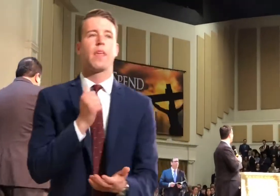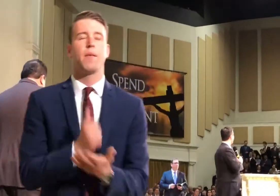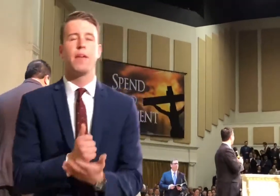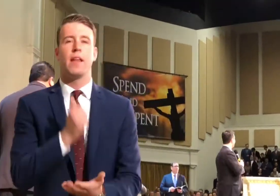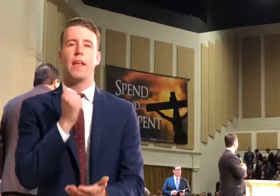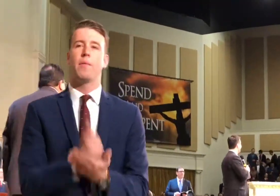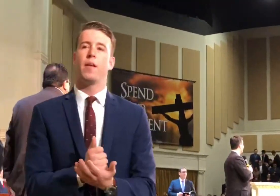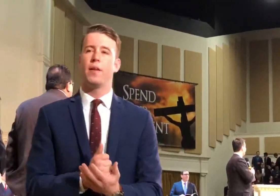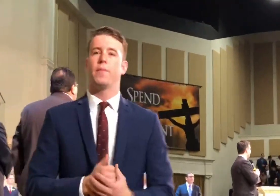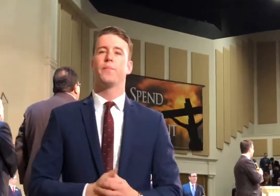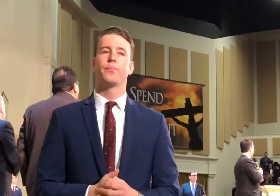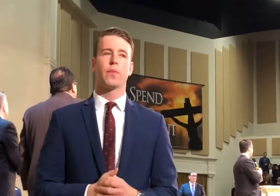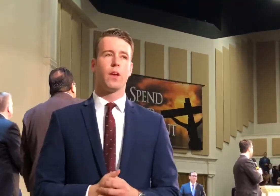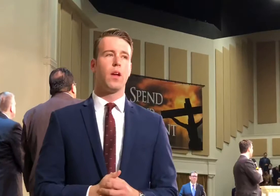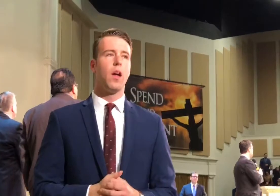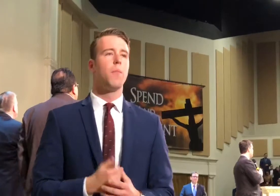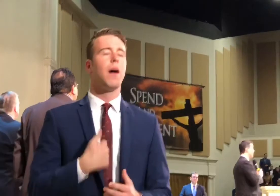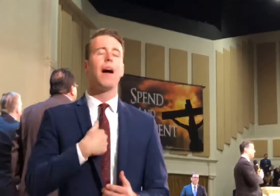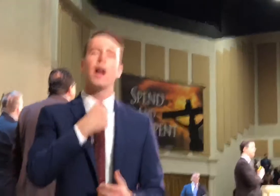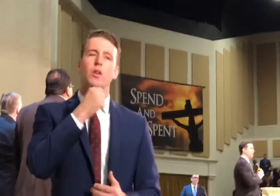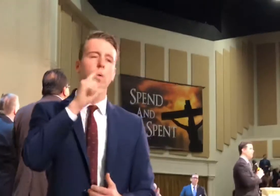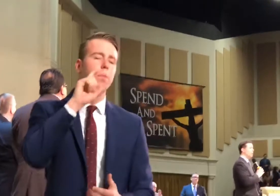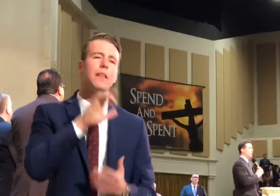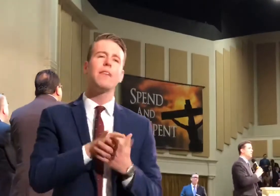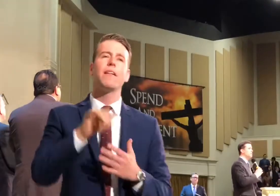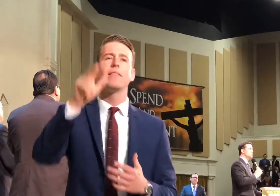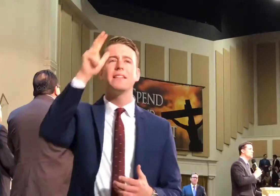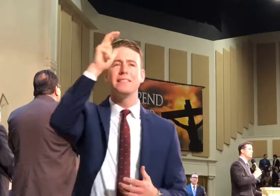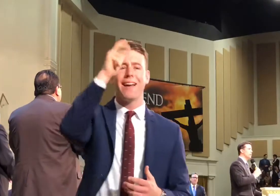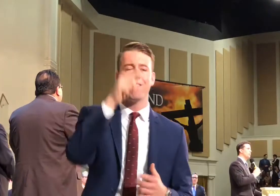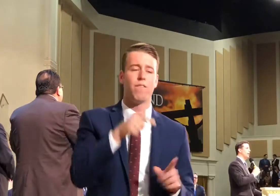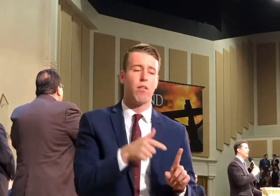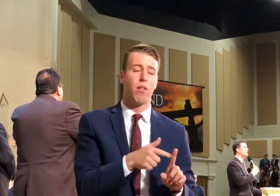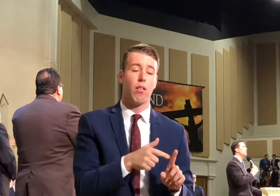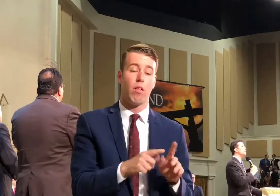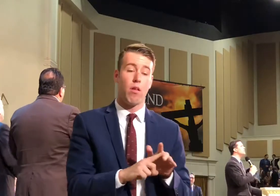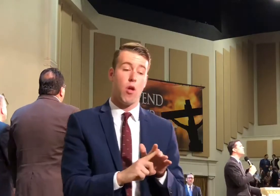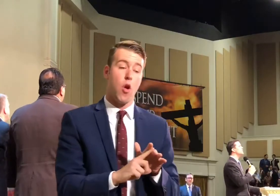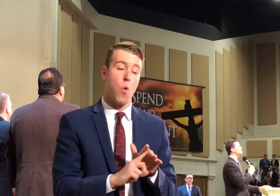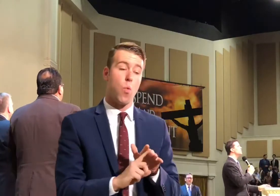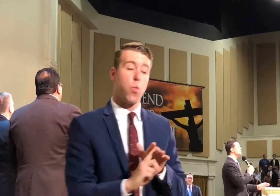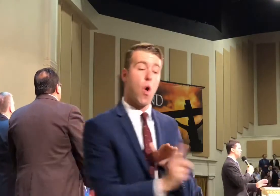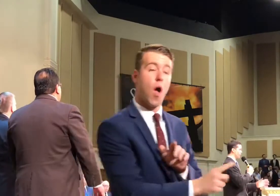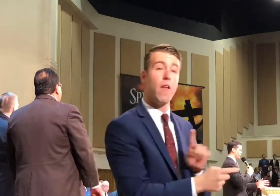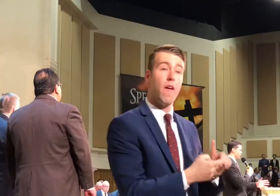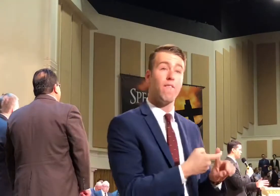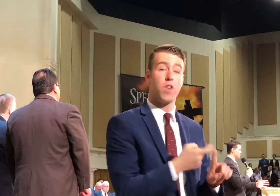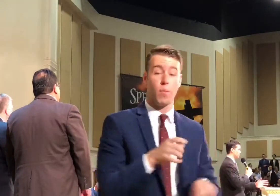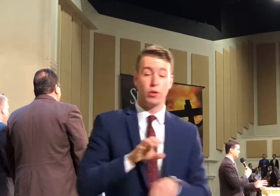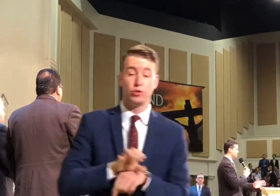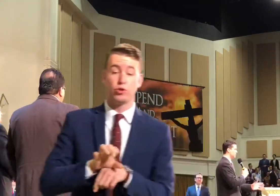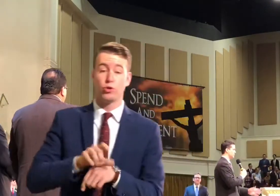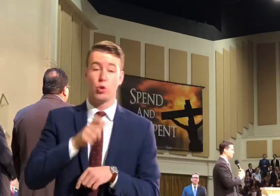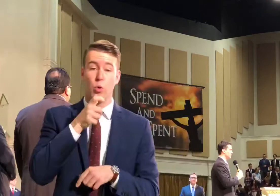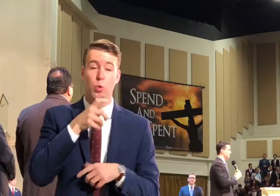Amen, amen. I don't believe that the devil runs from anemic church.